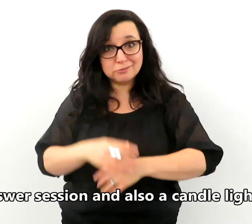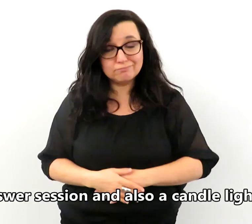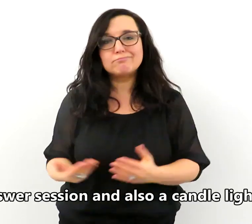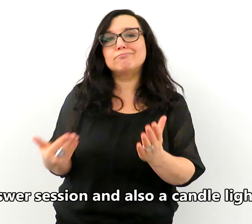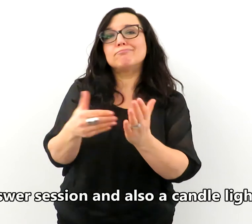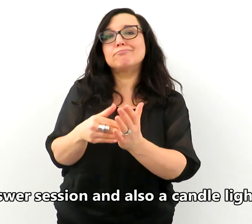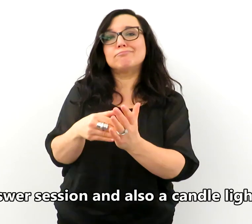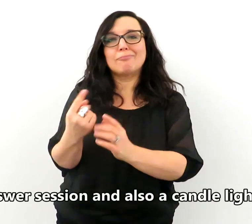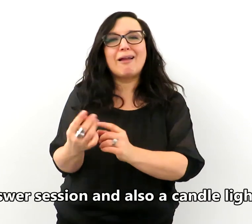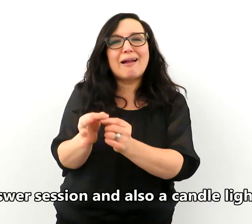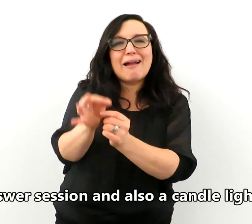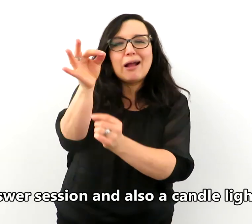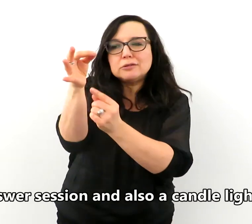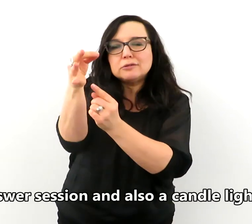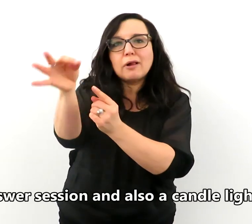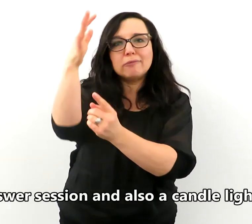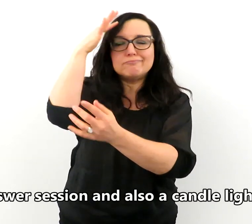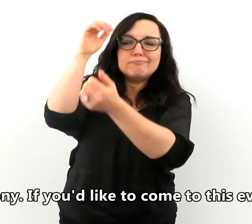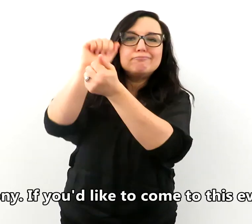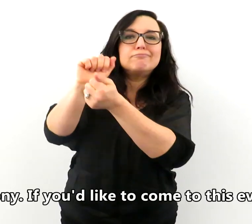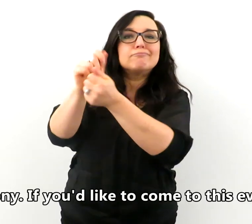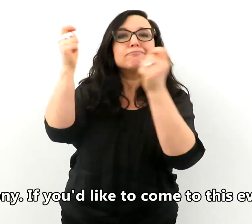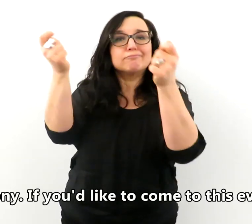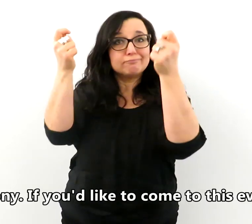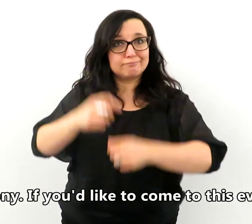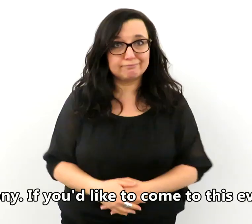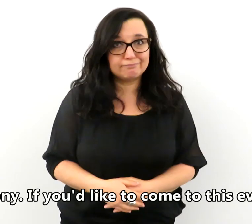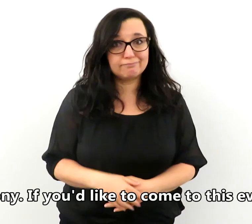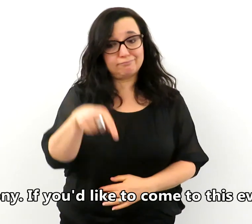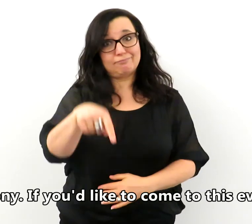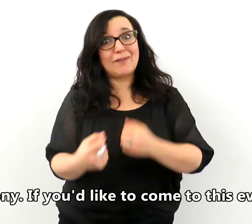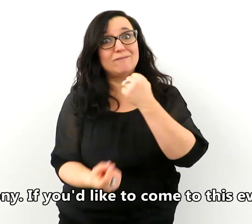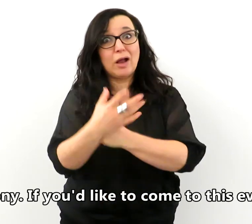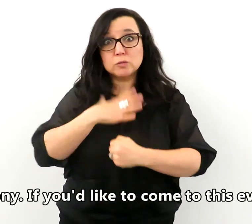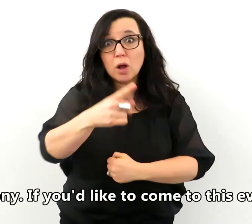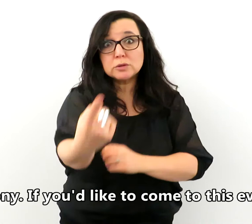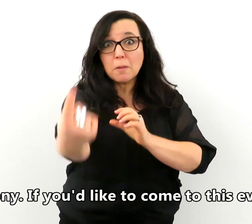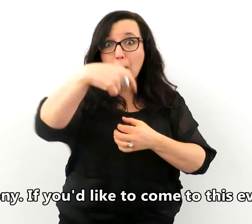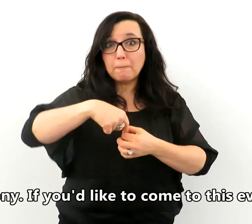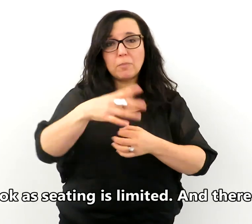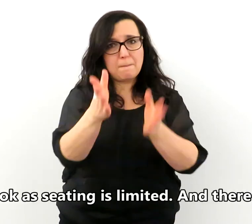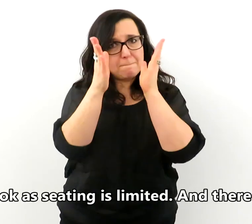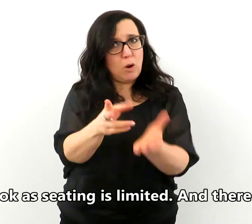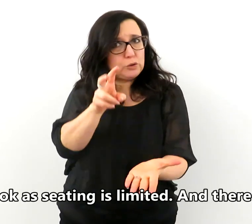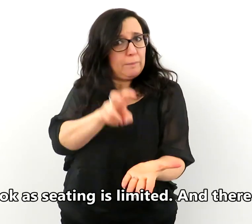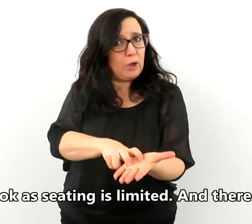and also a candle lighting ceremony if you'd like to come to this event please book